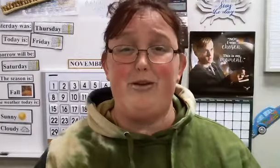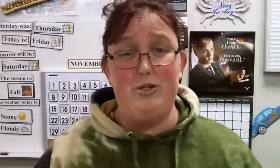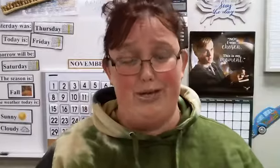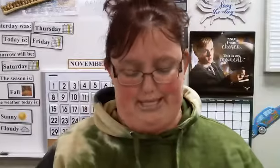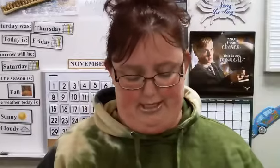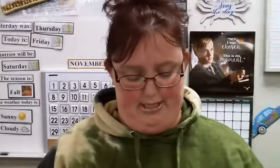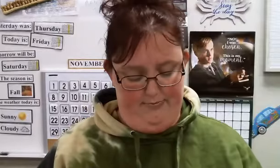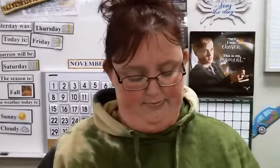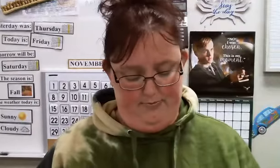good choices.